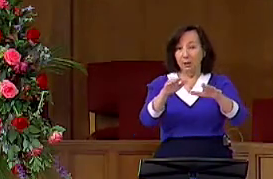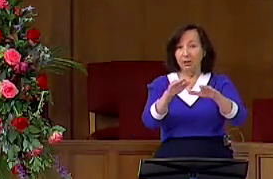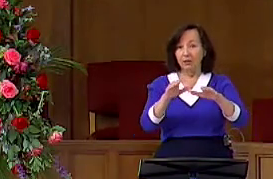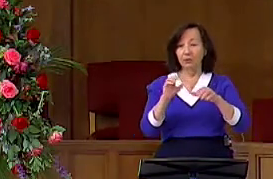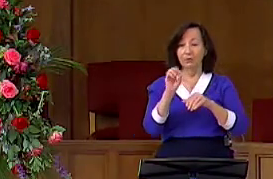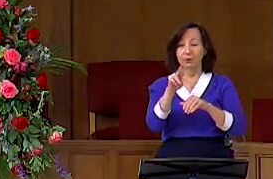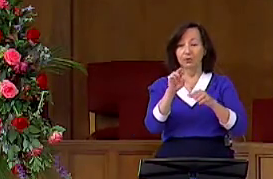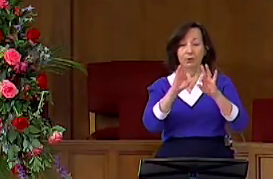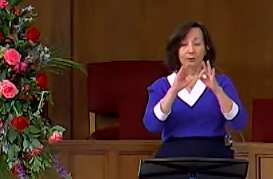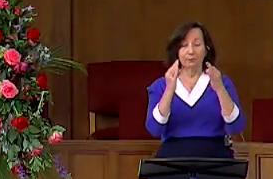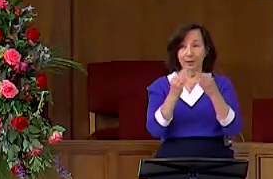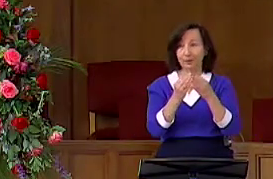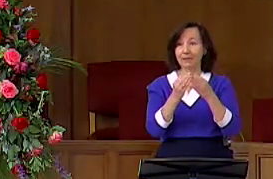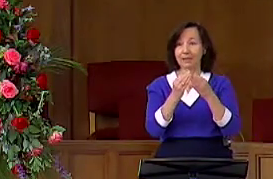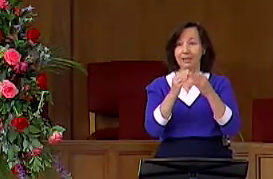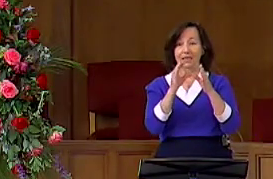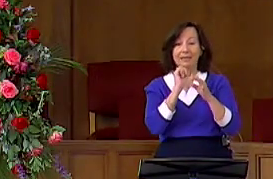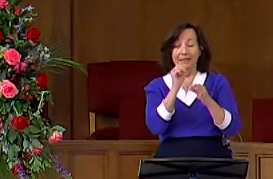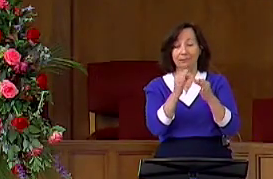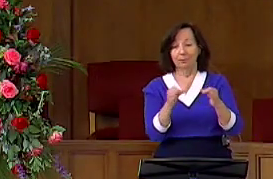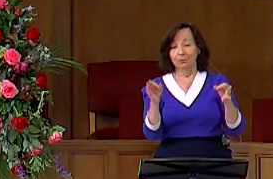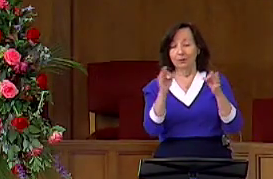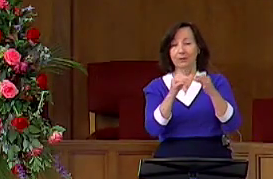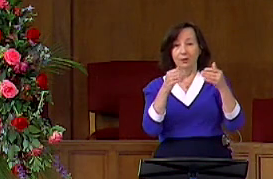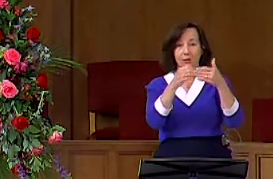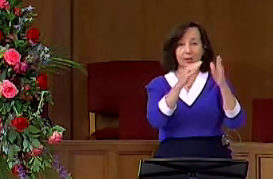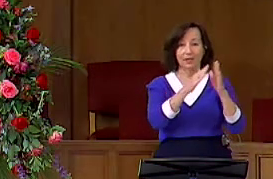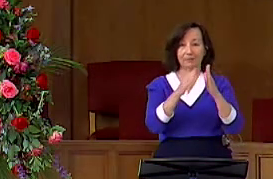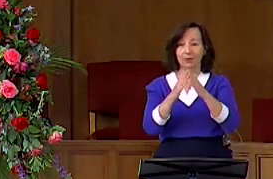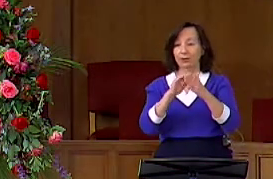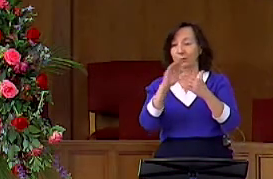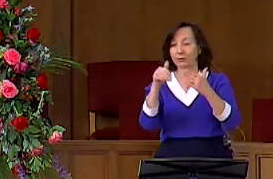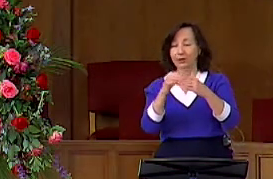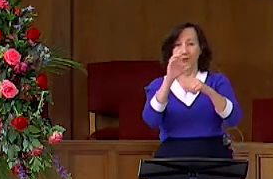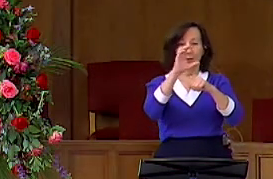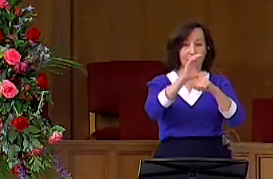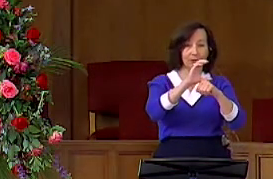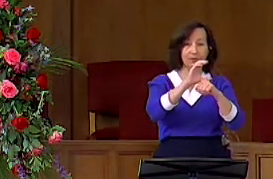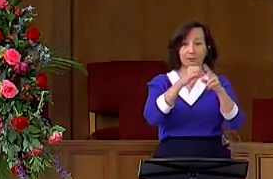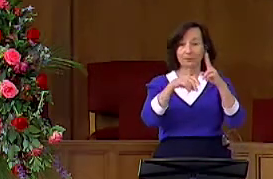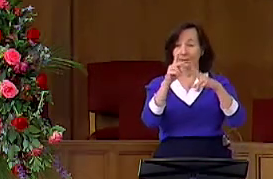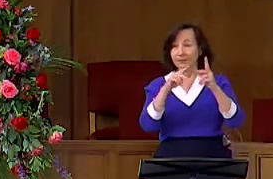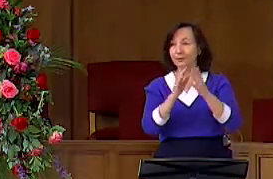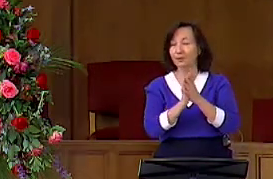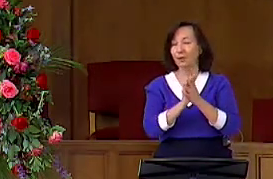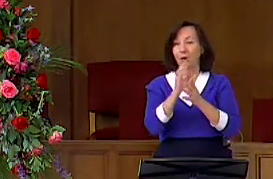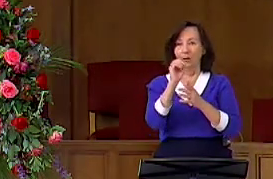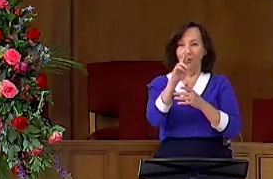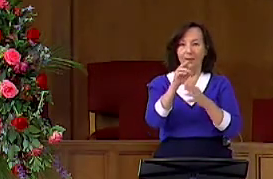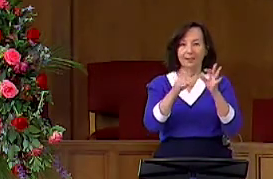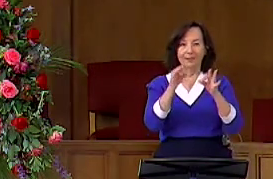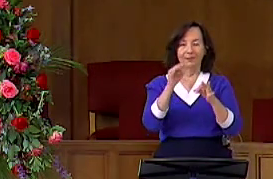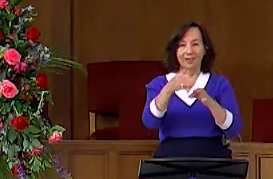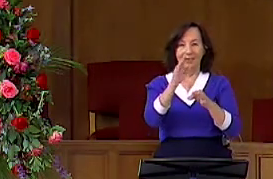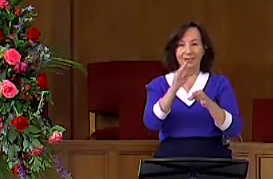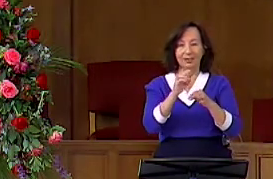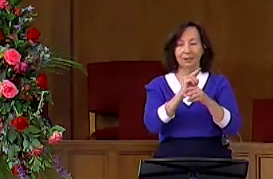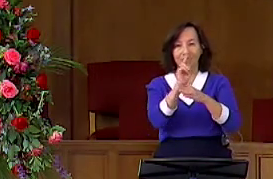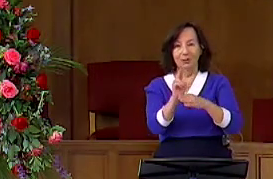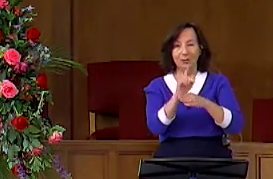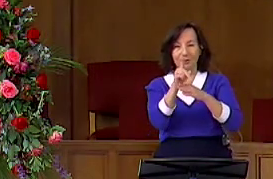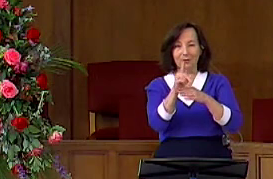your family, it doesn't matter if it's your neighborhood, doesn't matter if it's the entire church body, doesn't matter if God ends up wanting to use you to